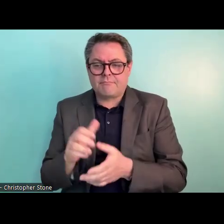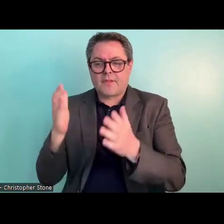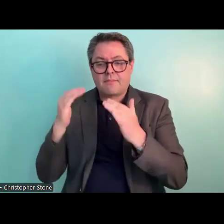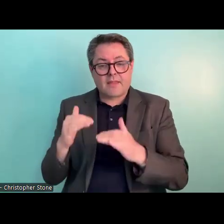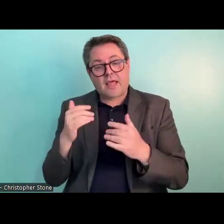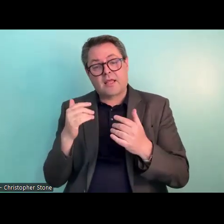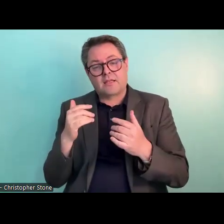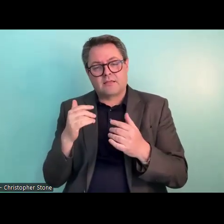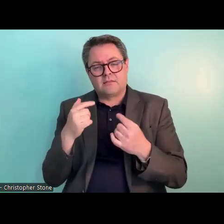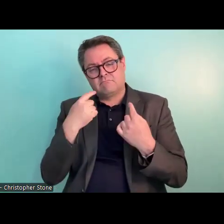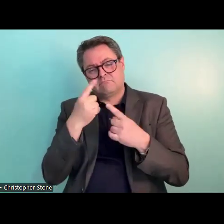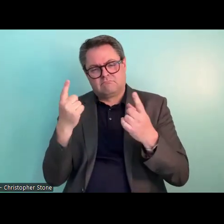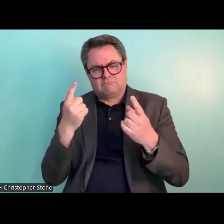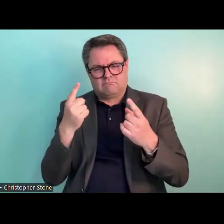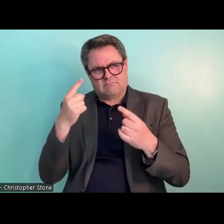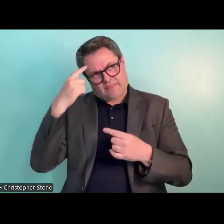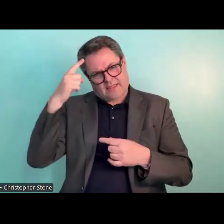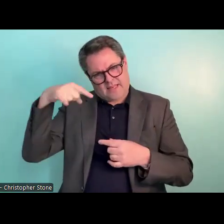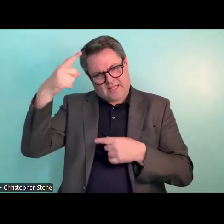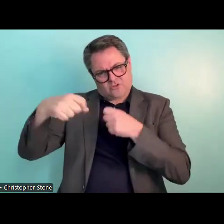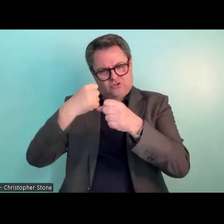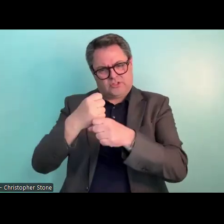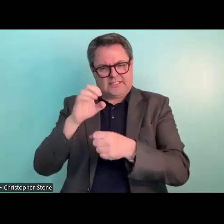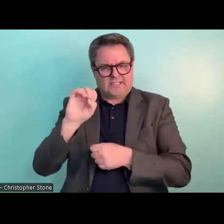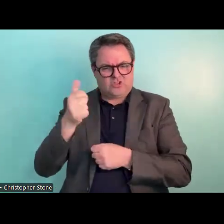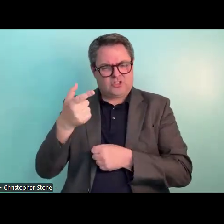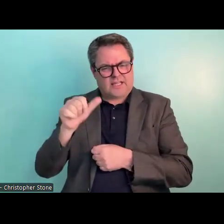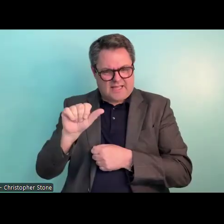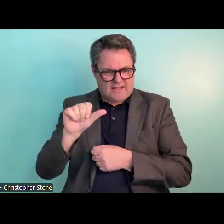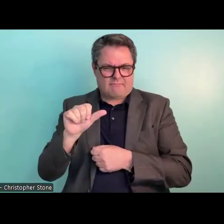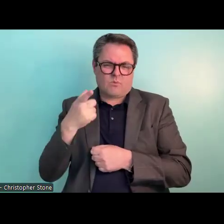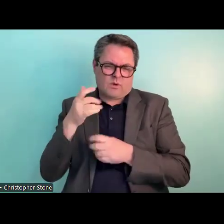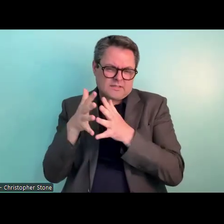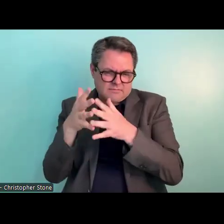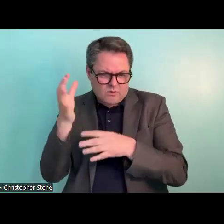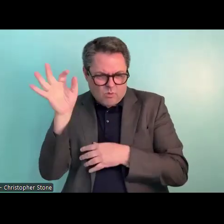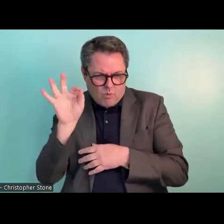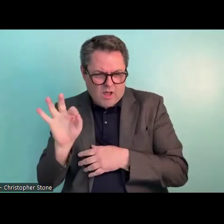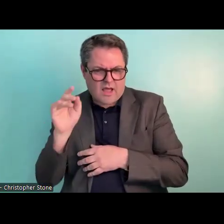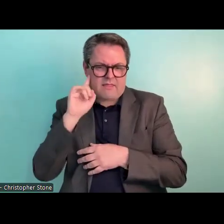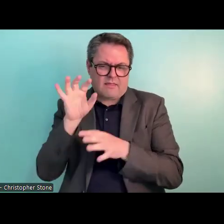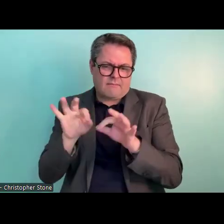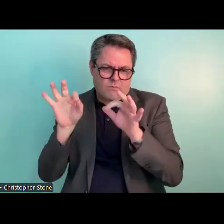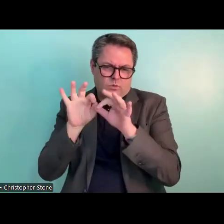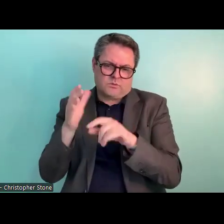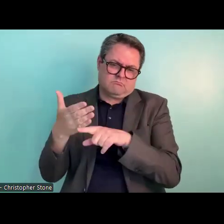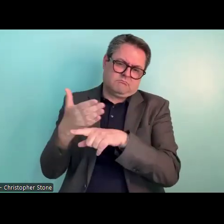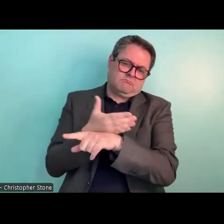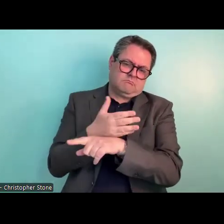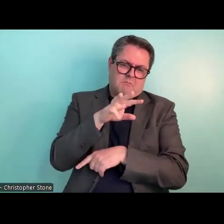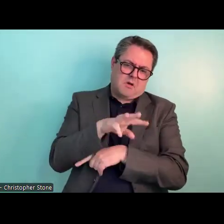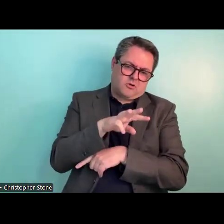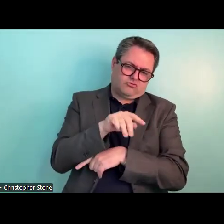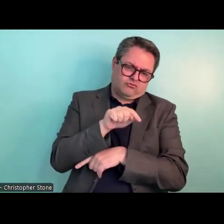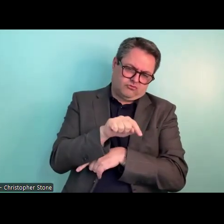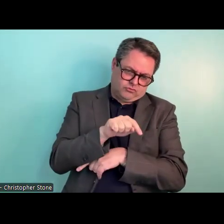Then there's an opportunity to look at motions by the Executive Board and national members. And then there will be an announcement about an extraordinary